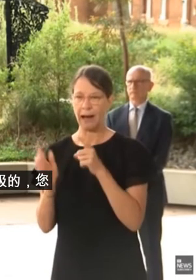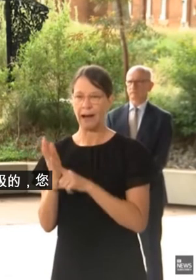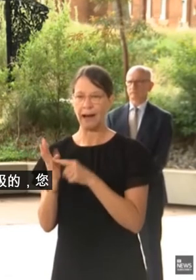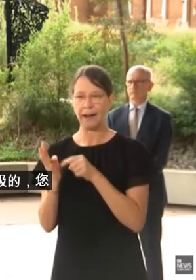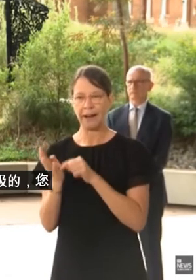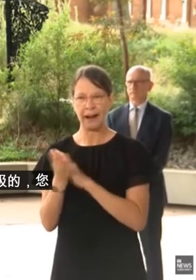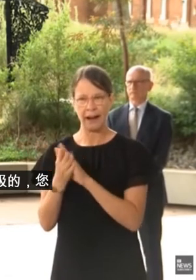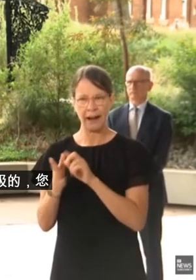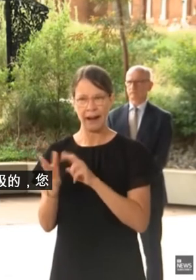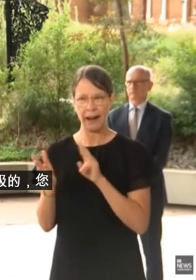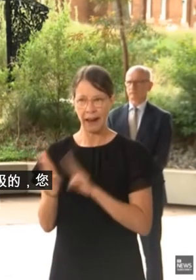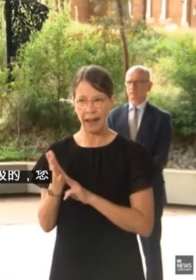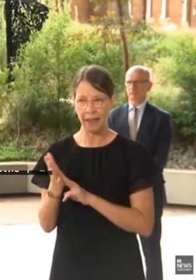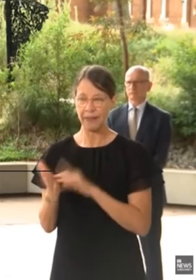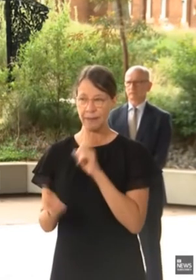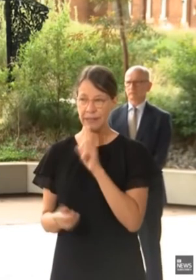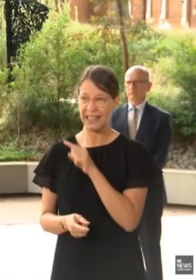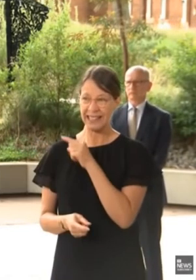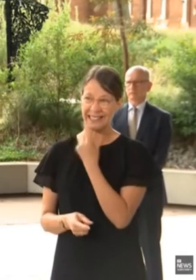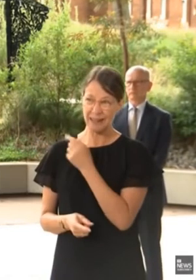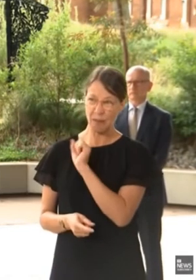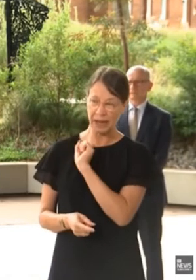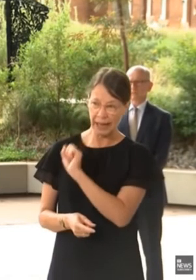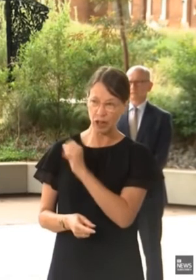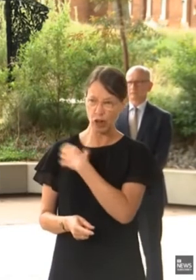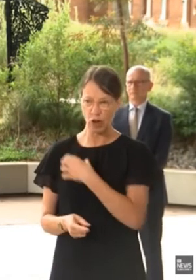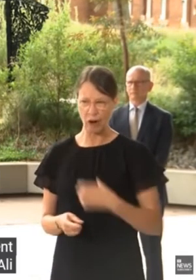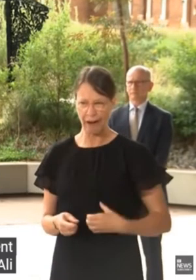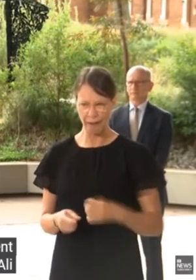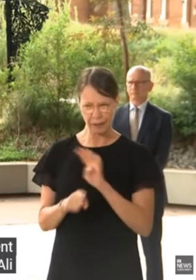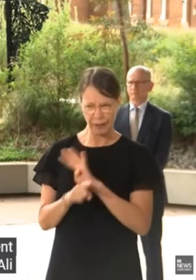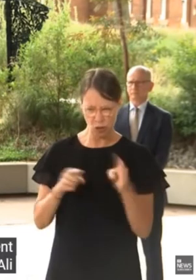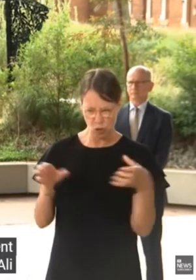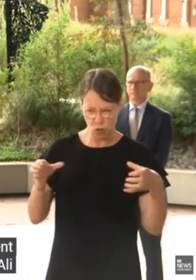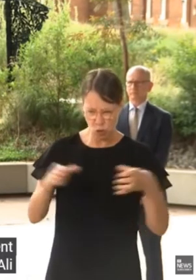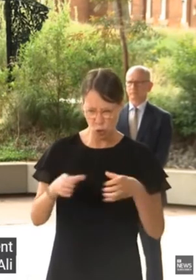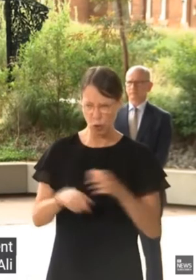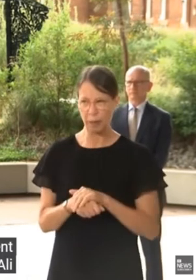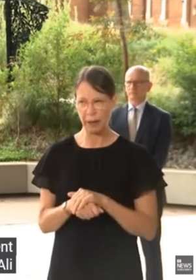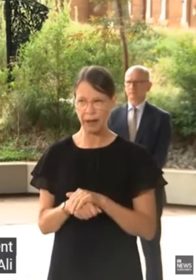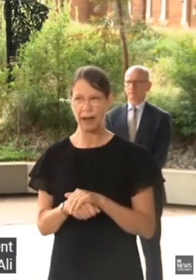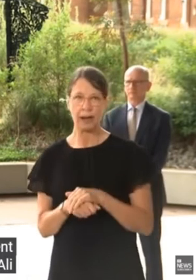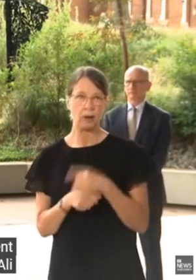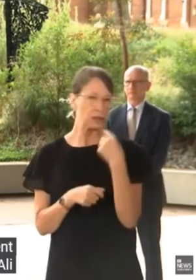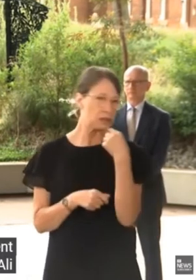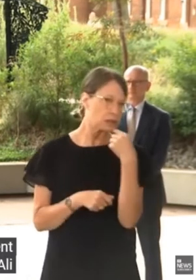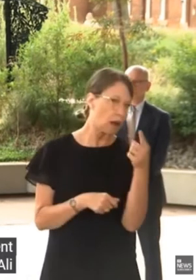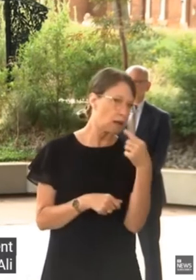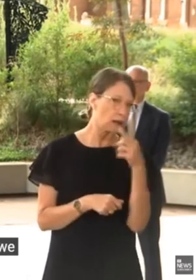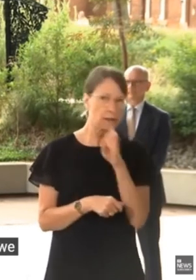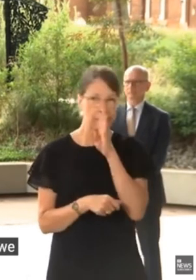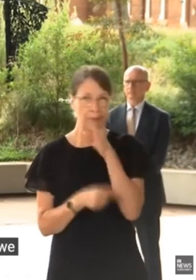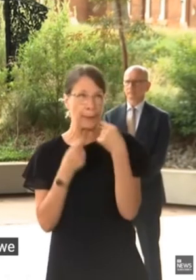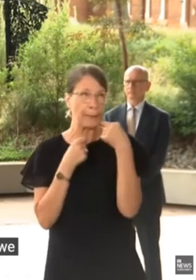have 100% trust in your cabinet that they're not leaking? Yeah, absolutely I do. I mean, we have...